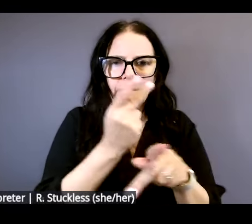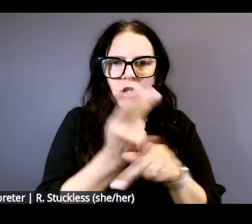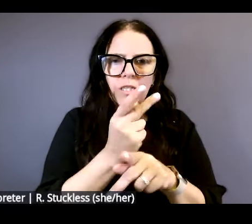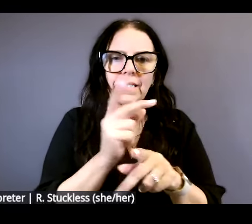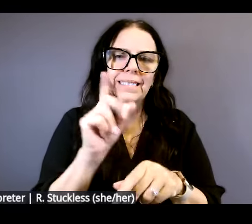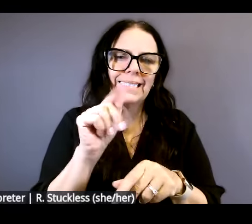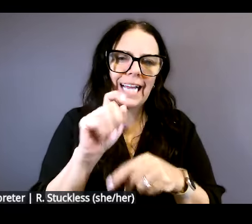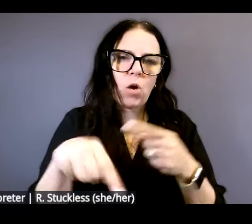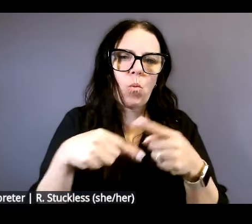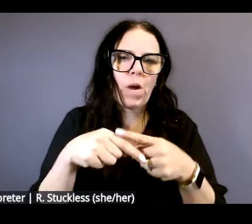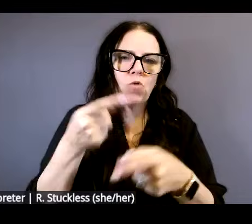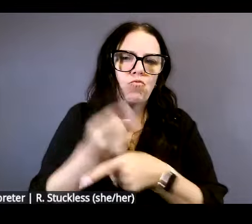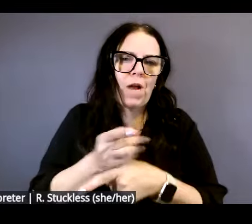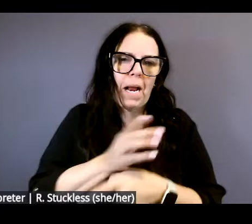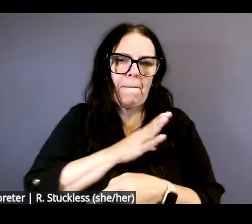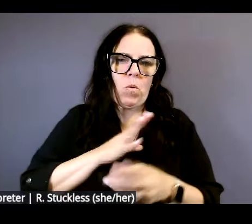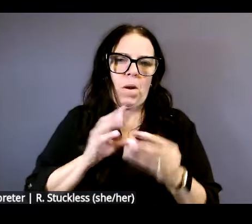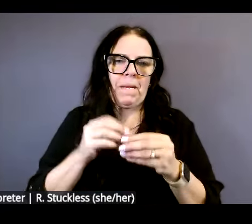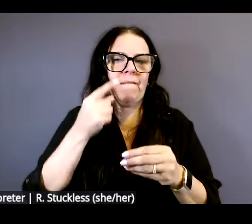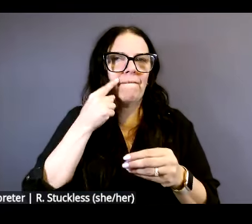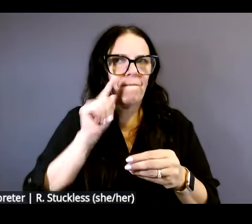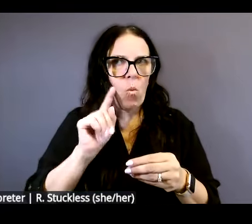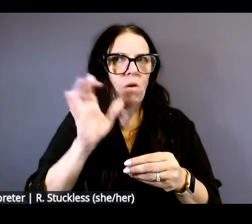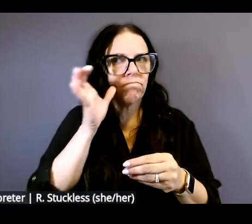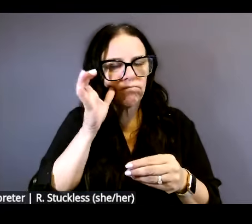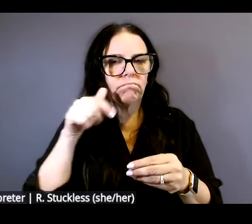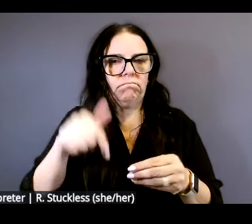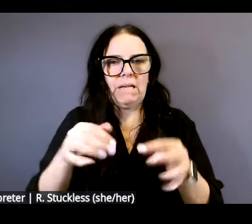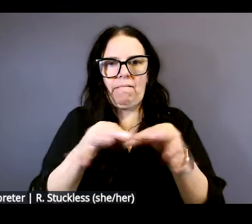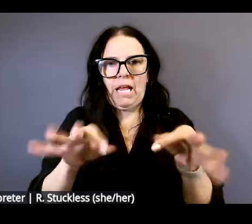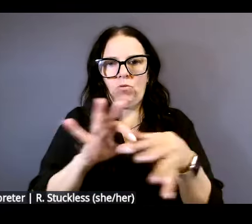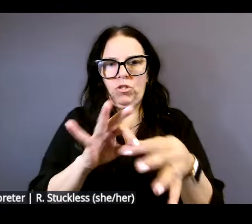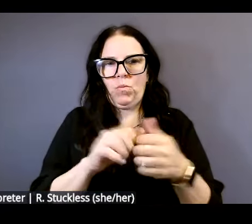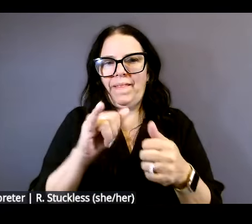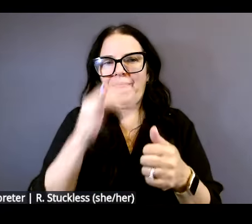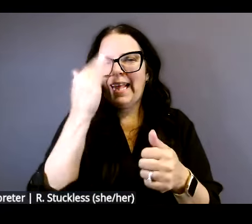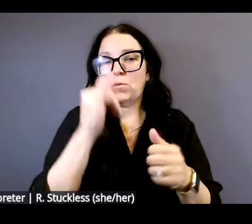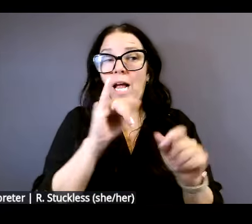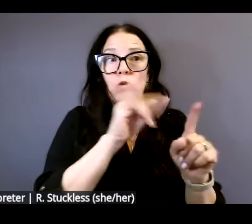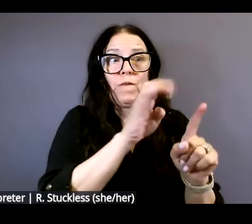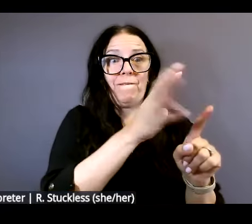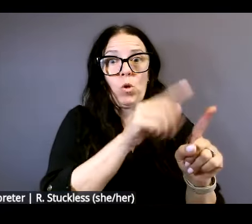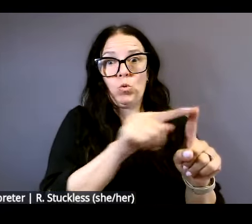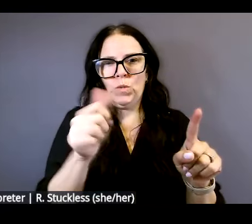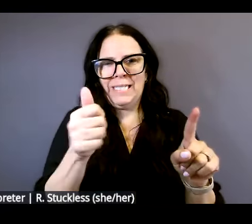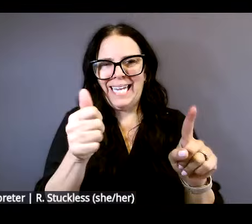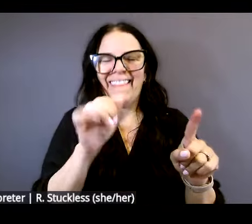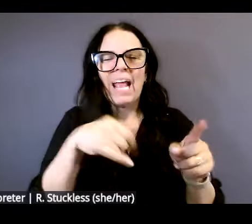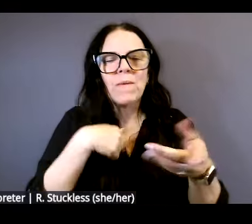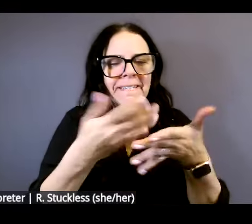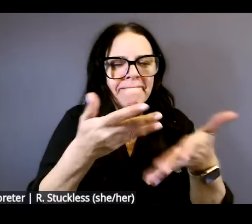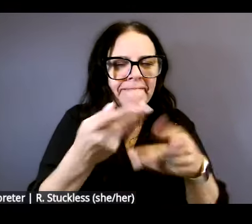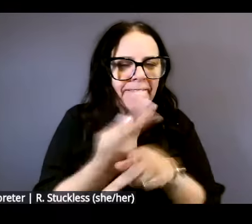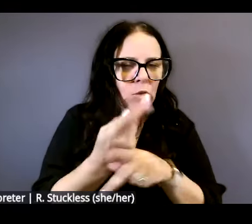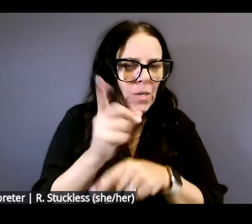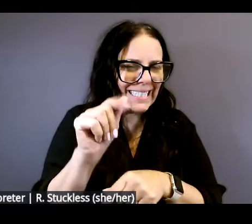to hear the petition language. So that's why there's a little bit of a gap between June 4th and June 10th. On June